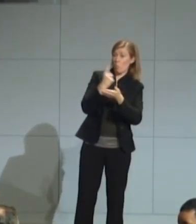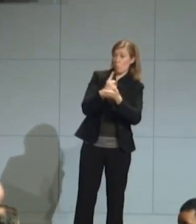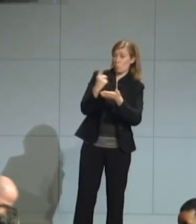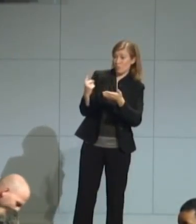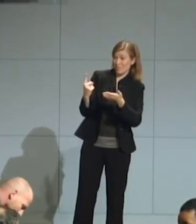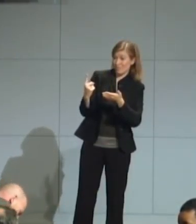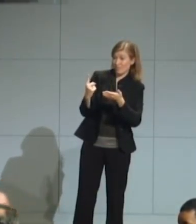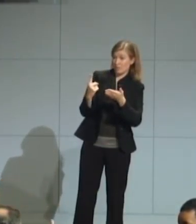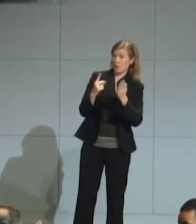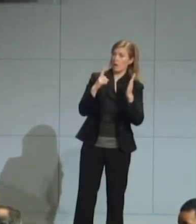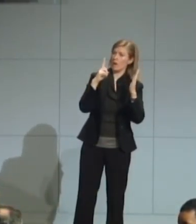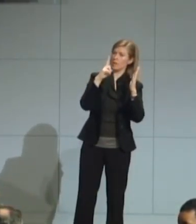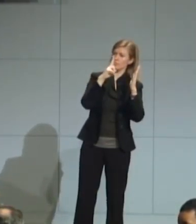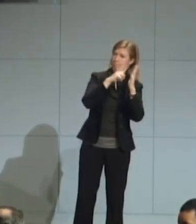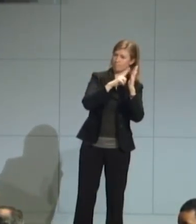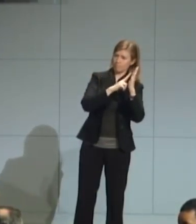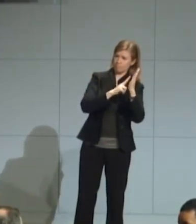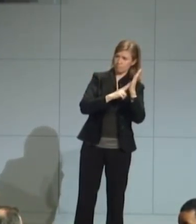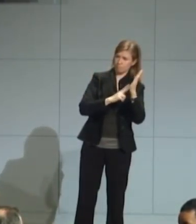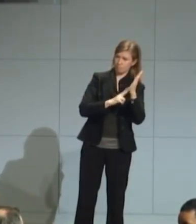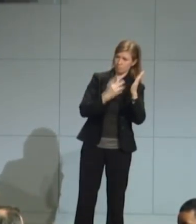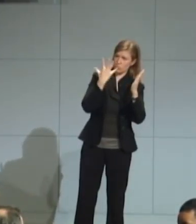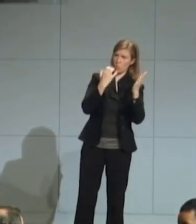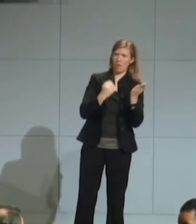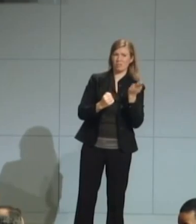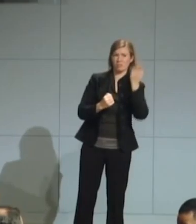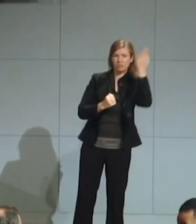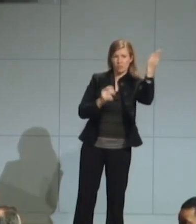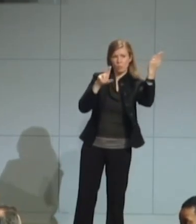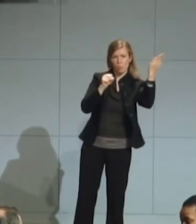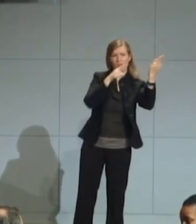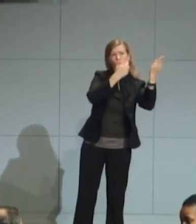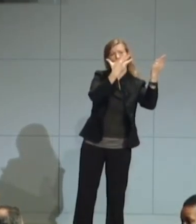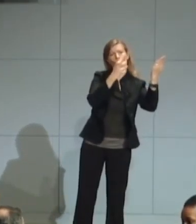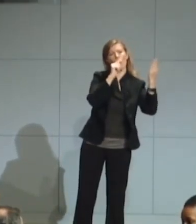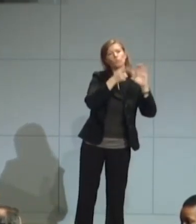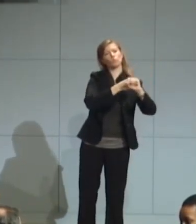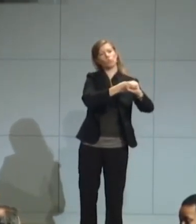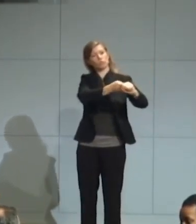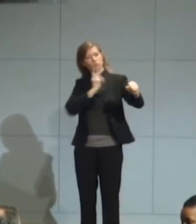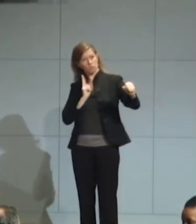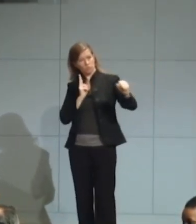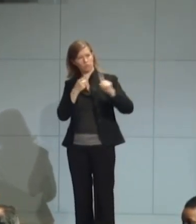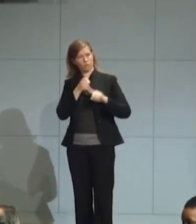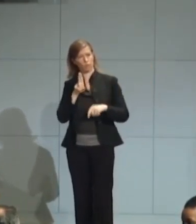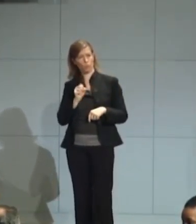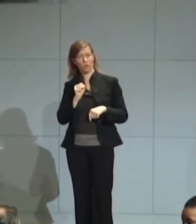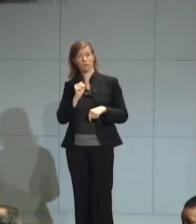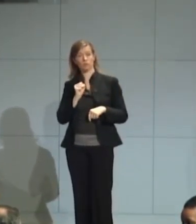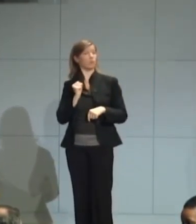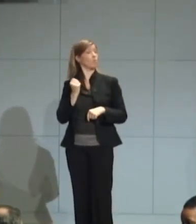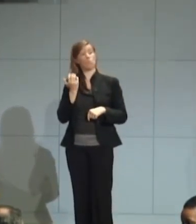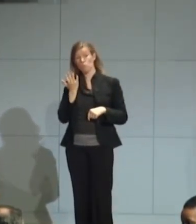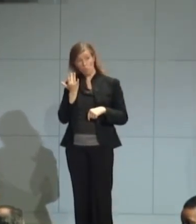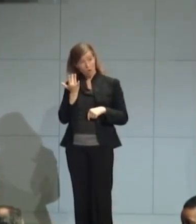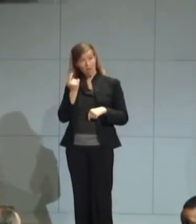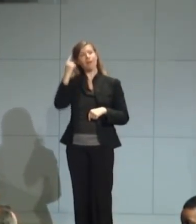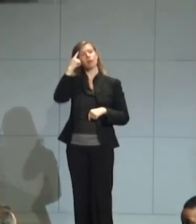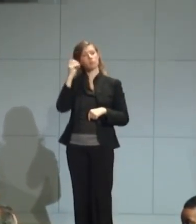the ones who were the abolitionists or the emancipationists. Yes, the Republican Party of those days was the abolitionist